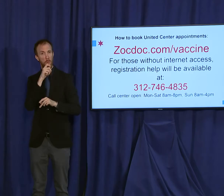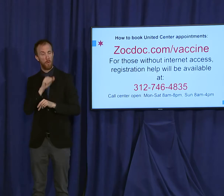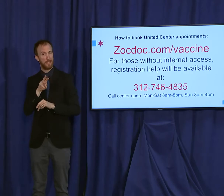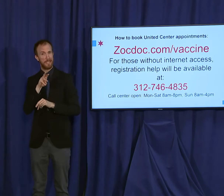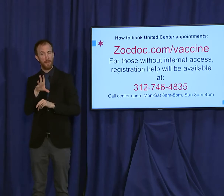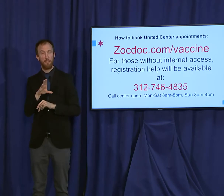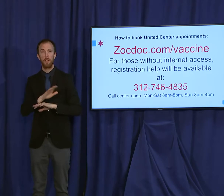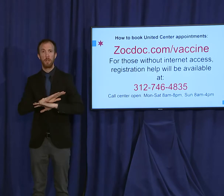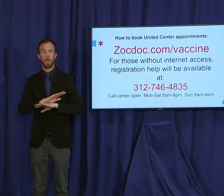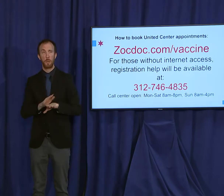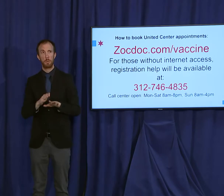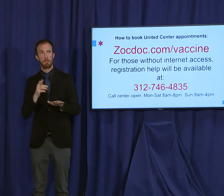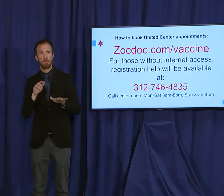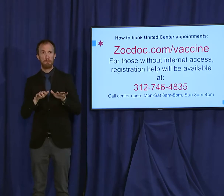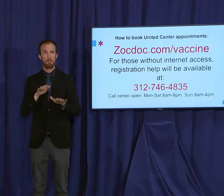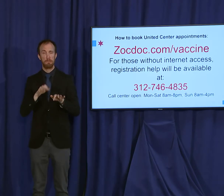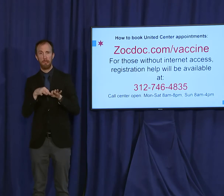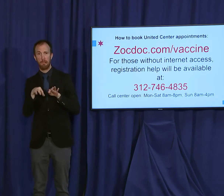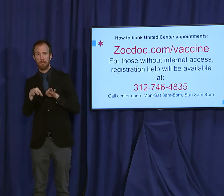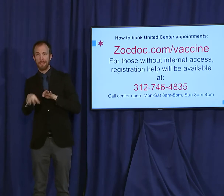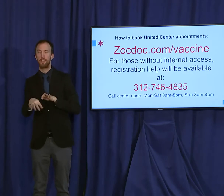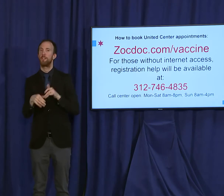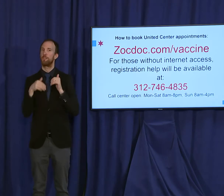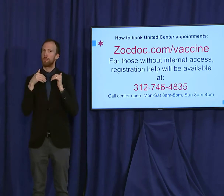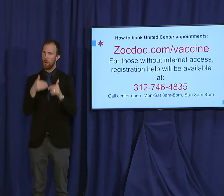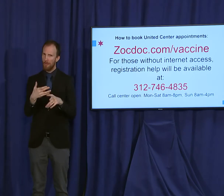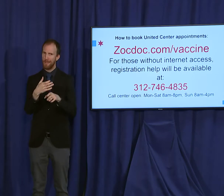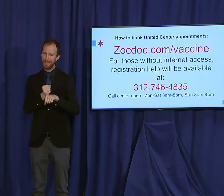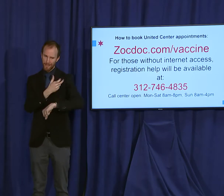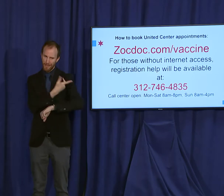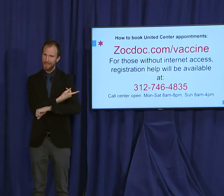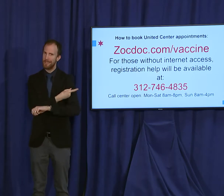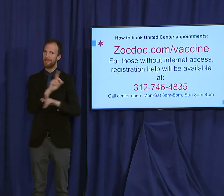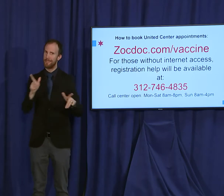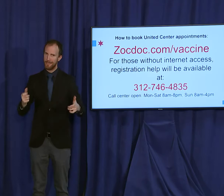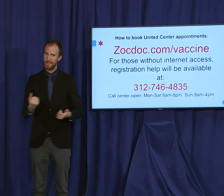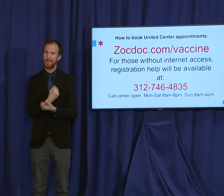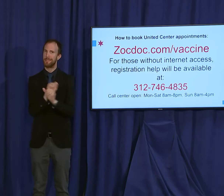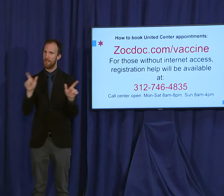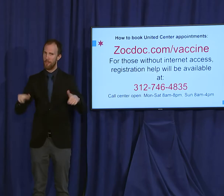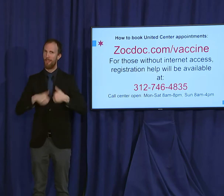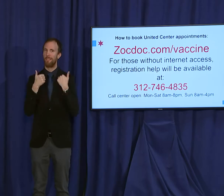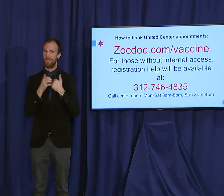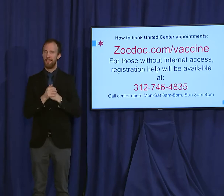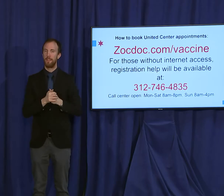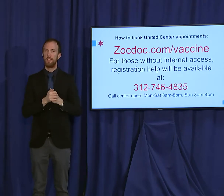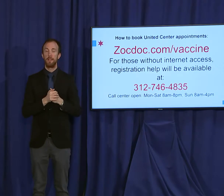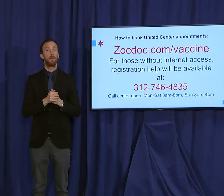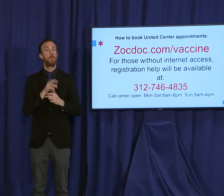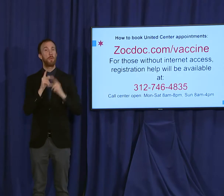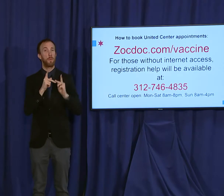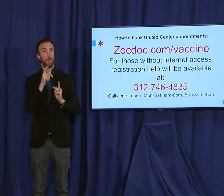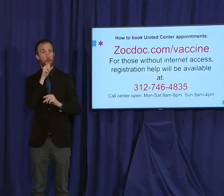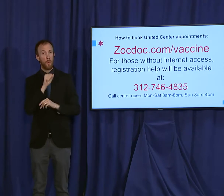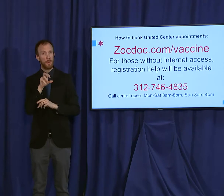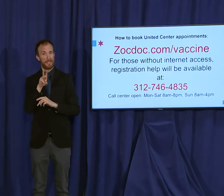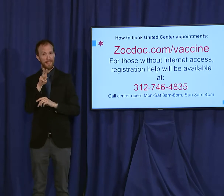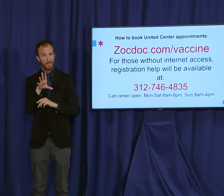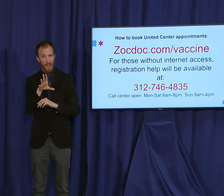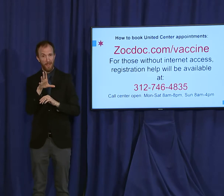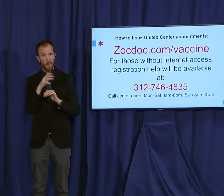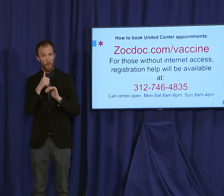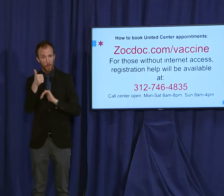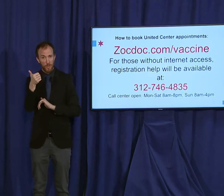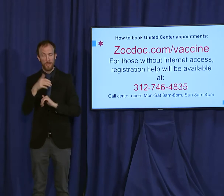receiving this life-saving vaccine. And to the loved ones of our residents aged 65 and older, please make